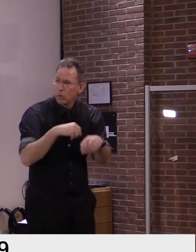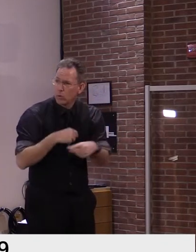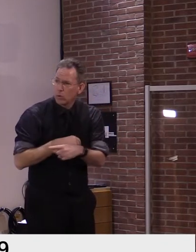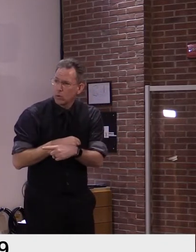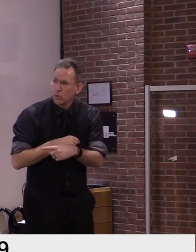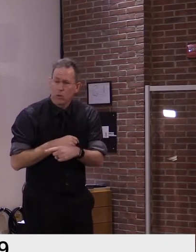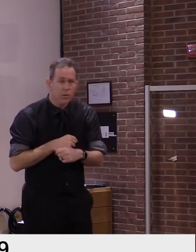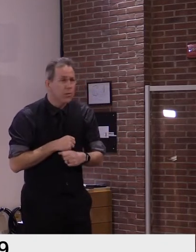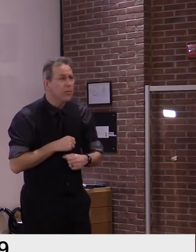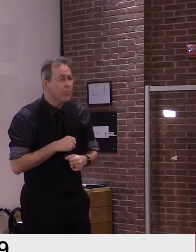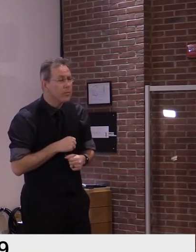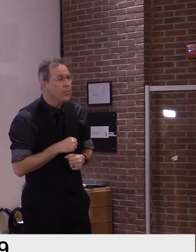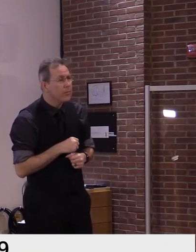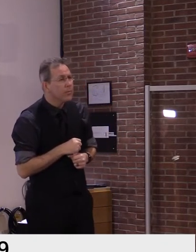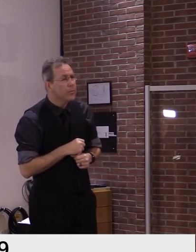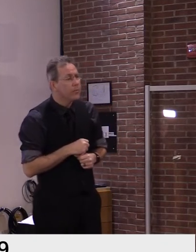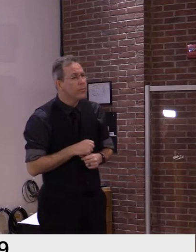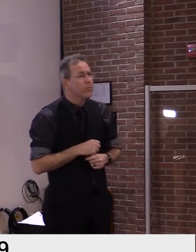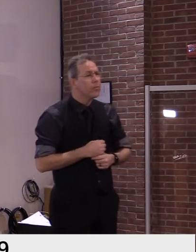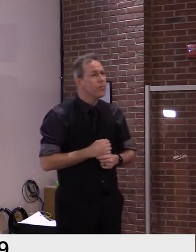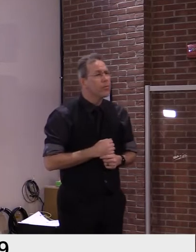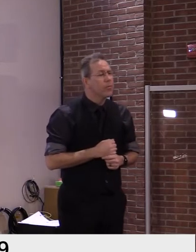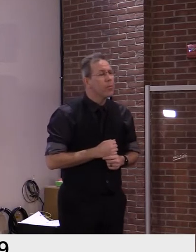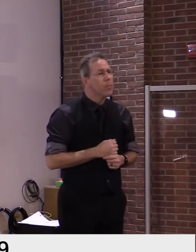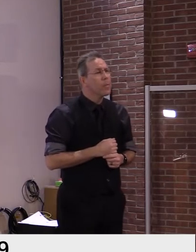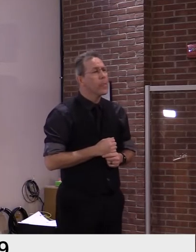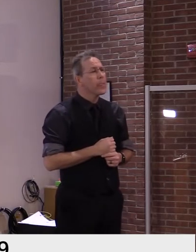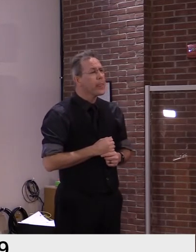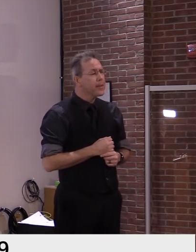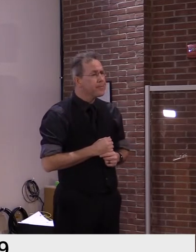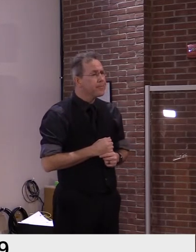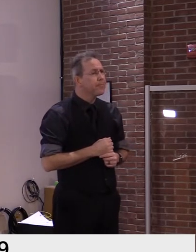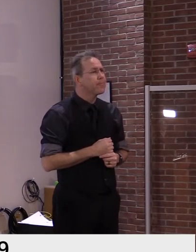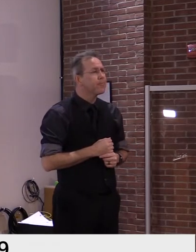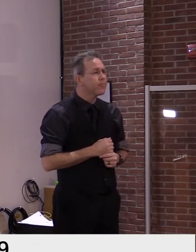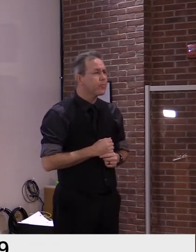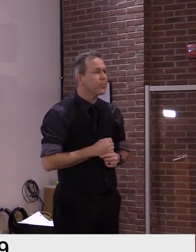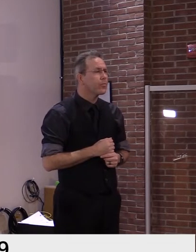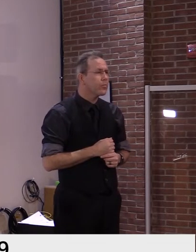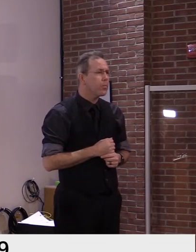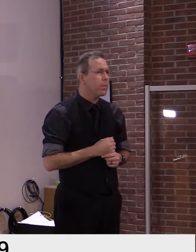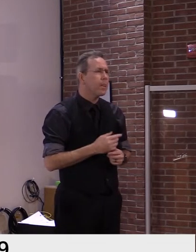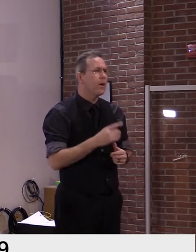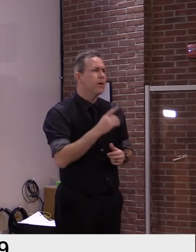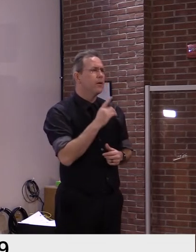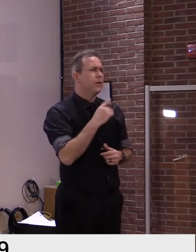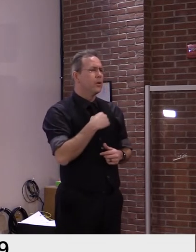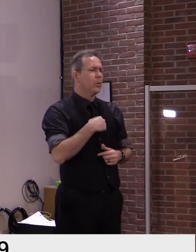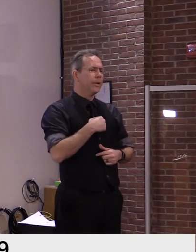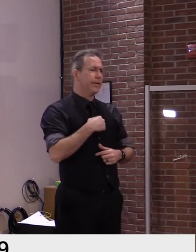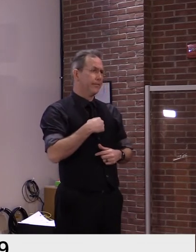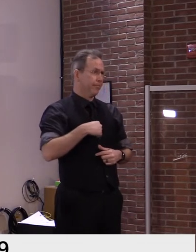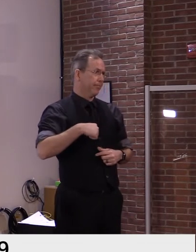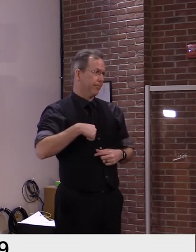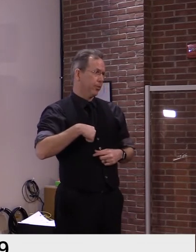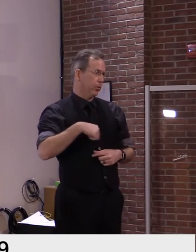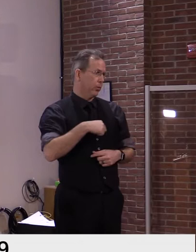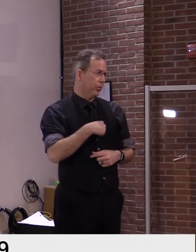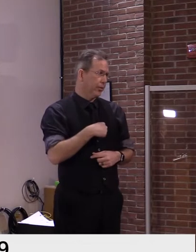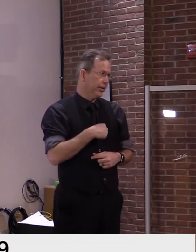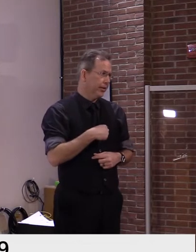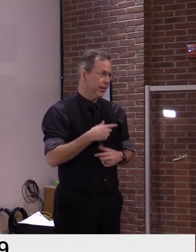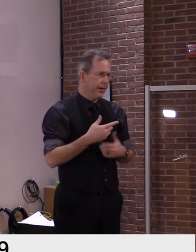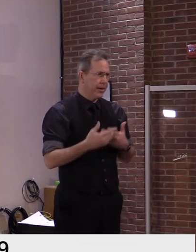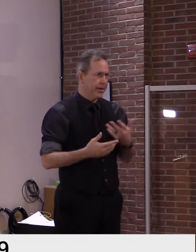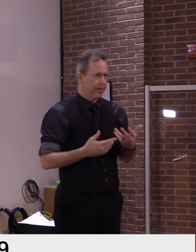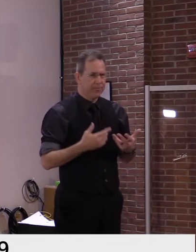Yeah, Ed, this is Mike Smith. I'll take that question. We are looking at this, where do we deploy